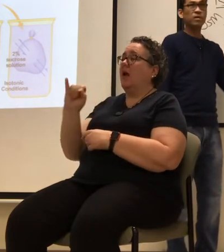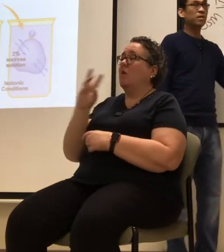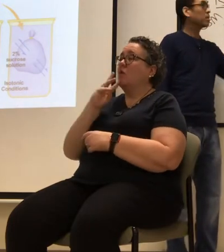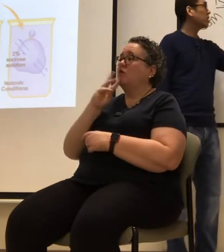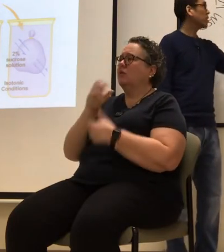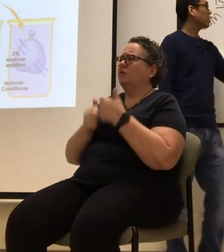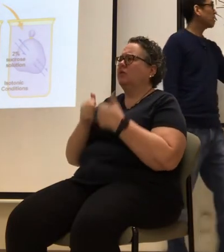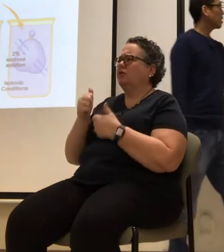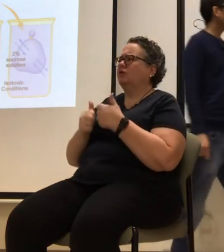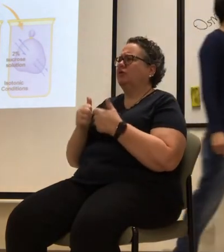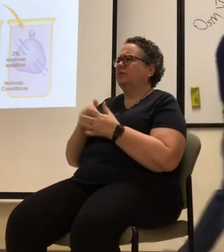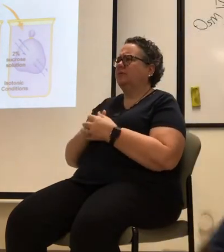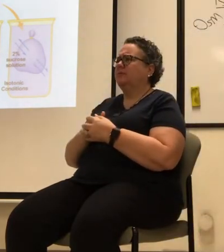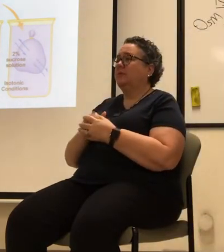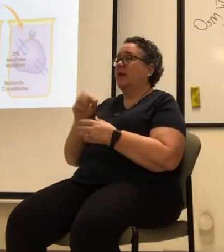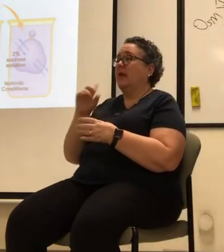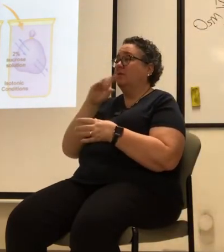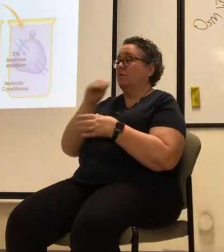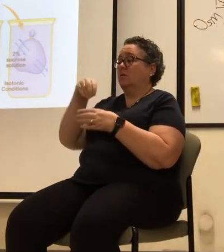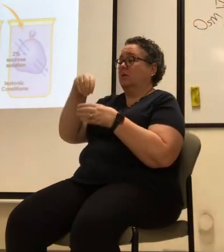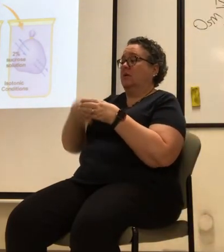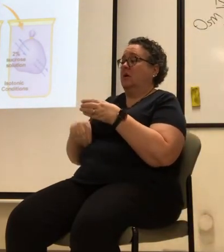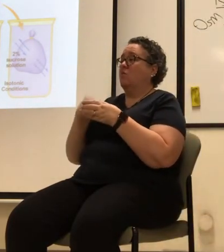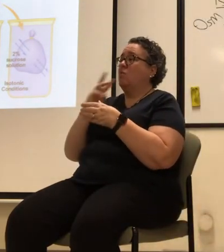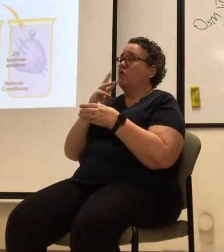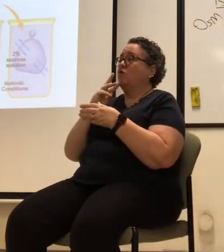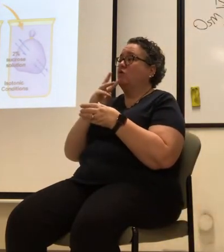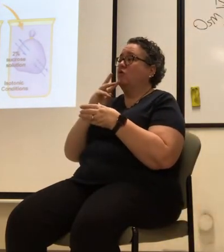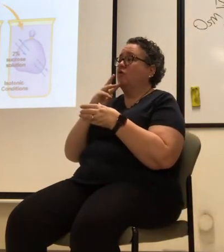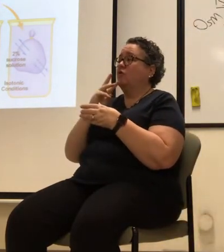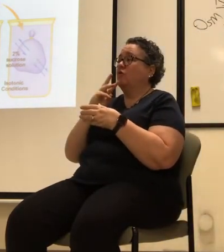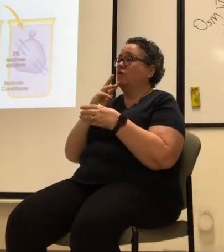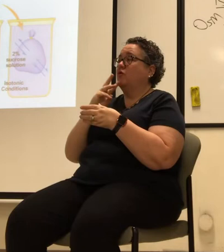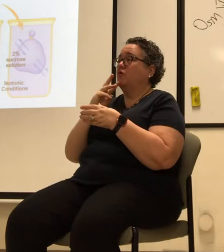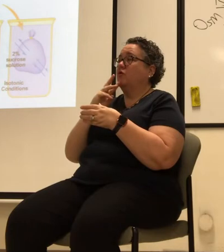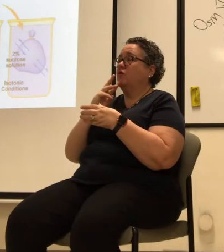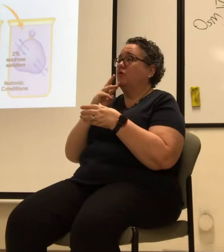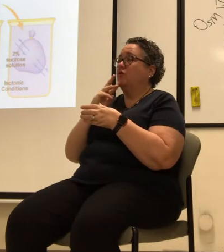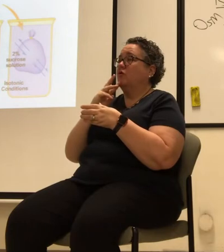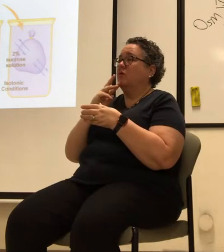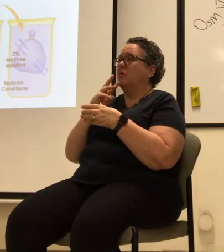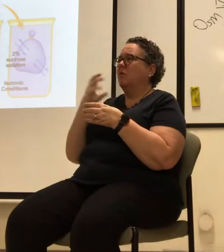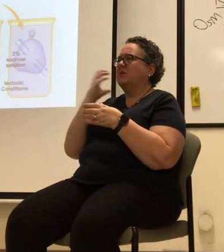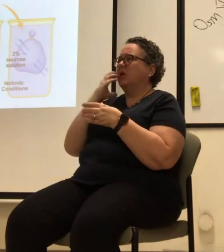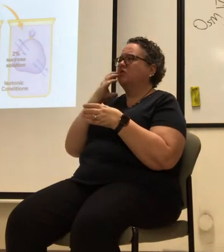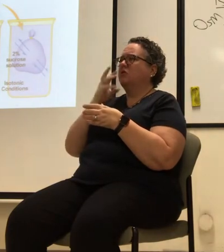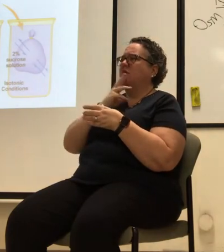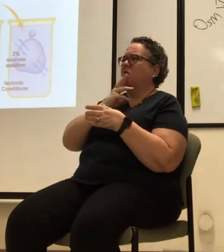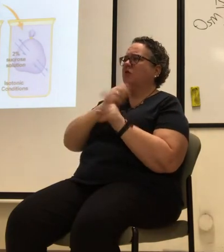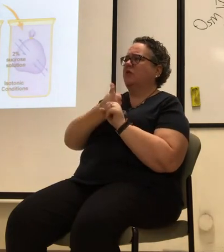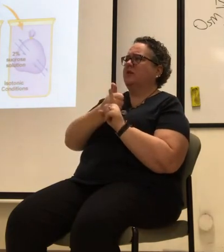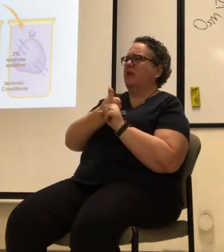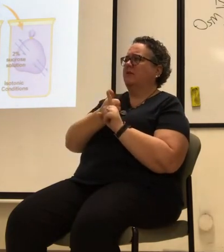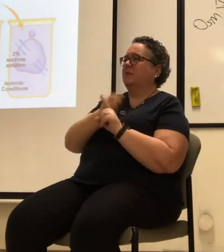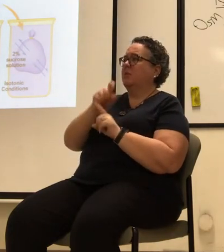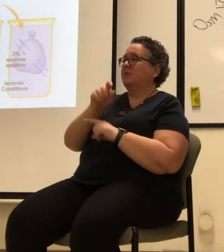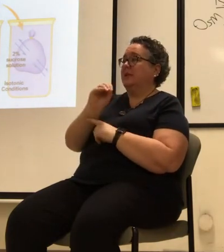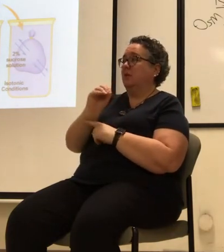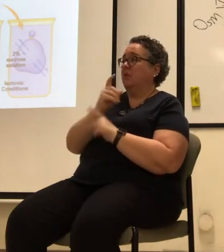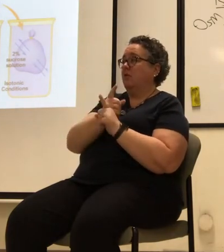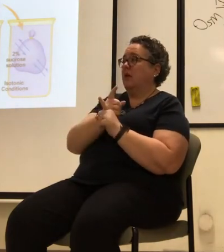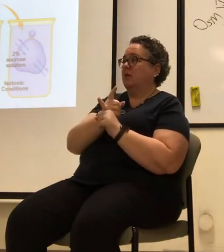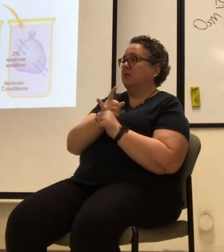Which is it? If you submerge it in water. I mean, what's the concentration of water? It's supposed to be zero, right?